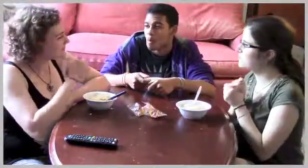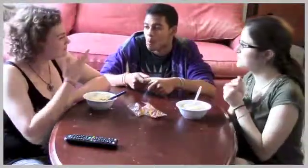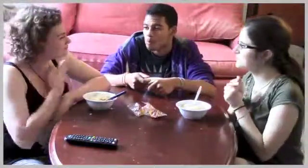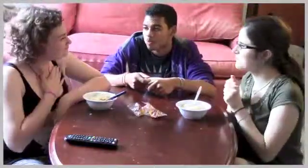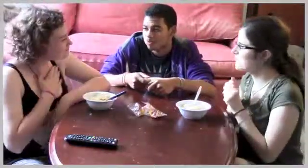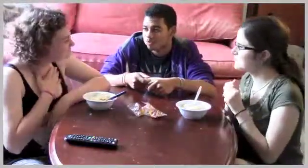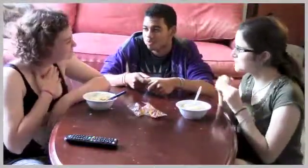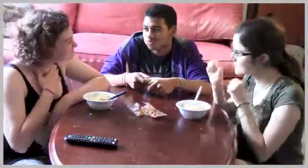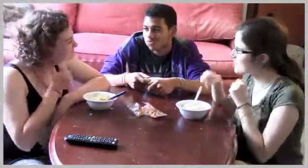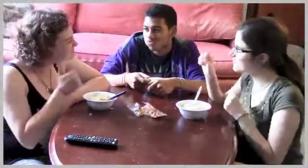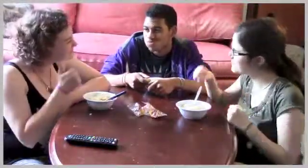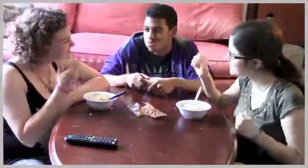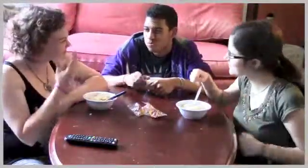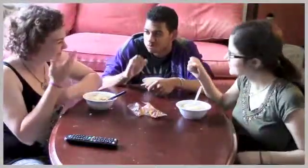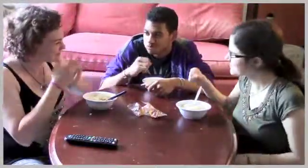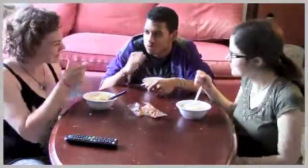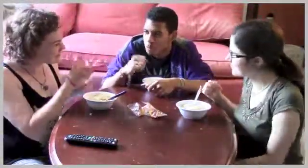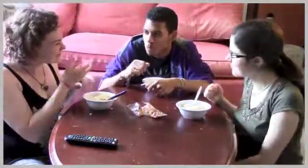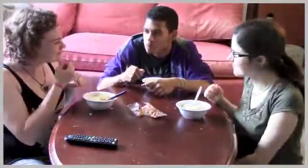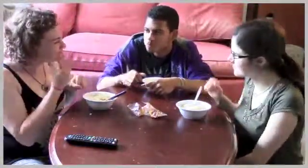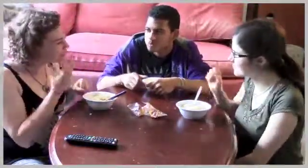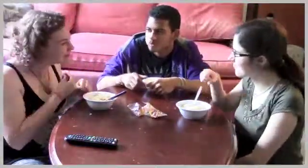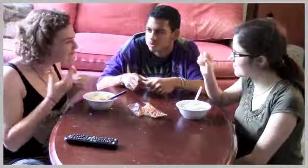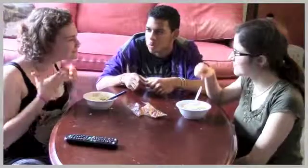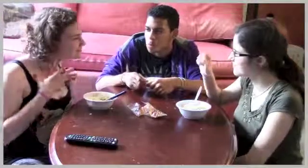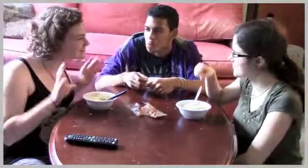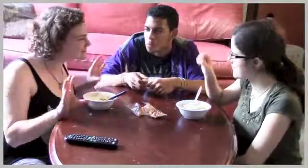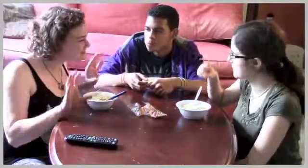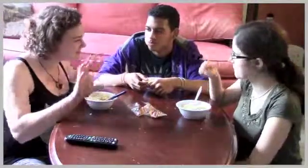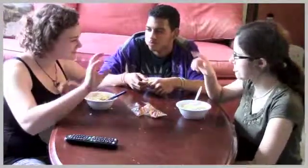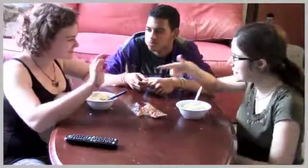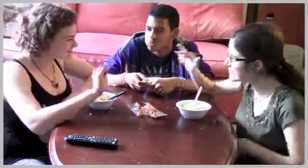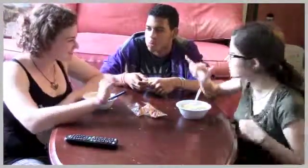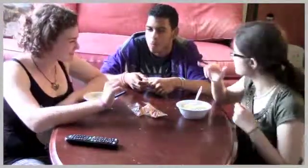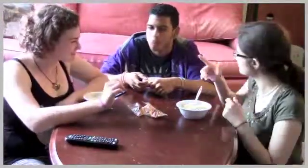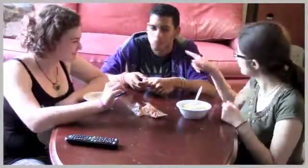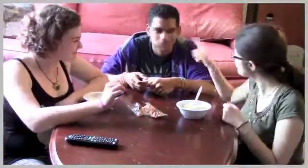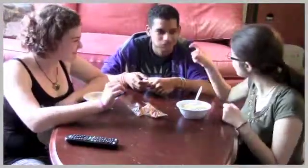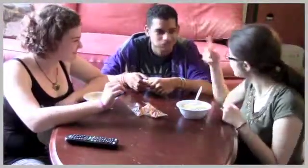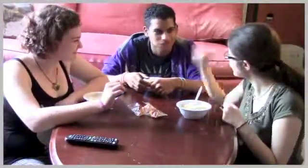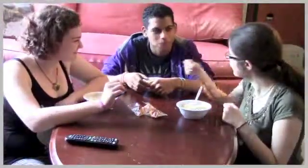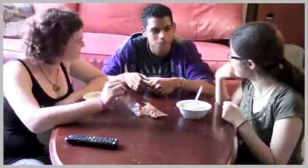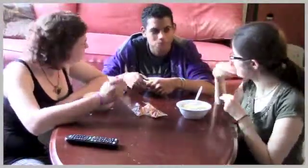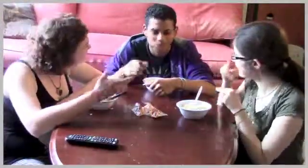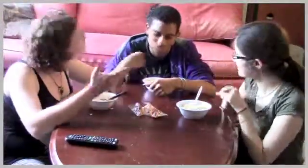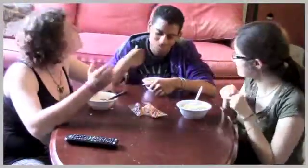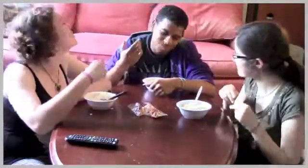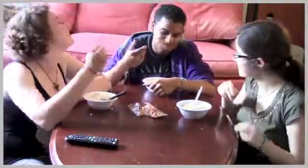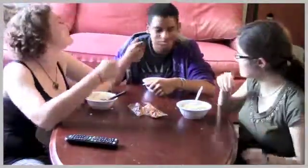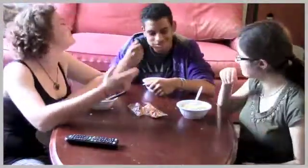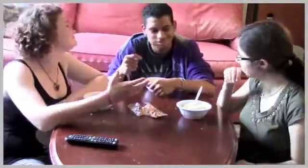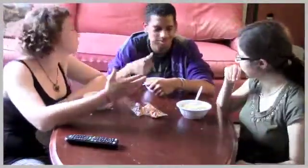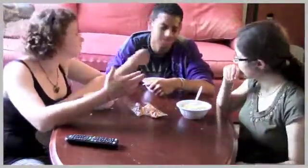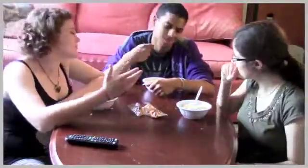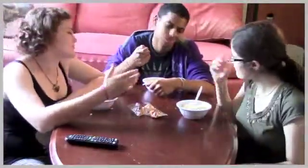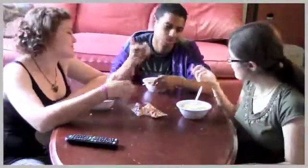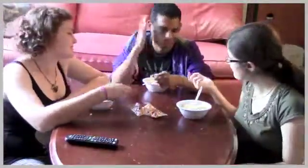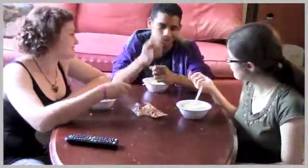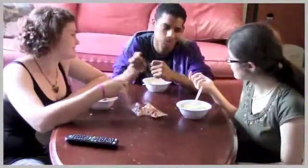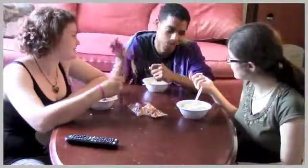Hey, how was prom last Friday night? Wasn't that such a great time? Ah, a lot of fun. We looked You should, awesome. yes, we did. You should have